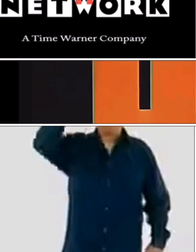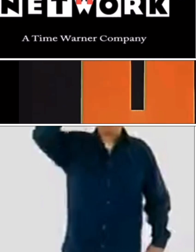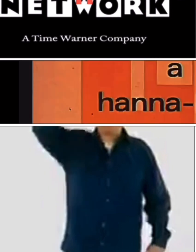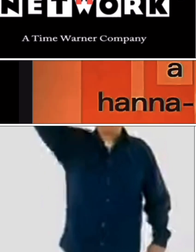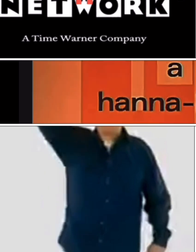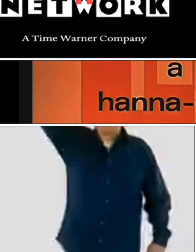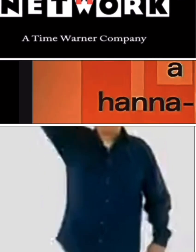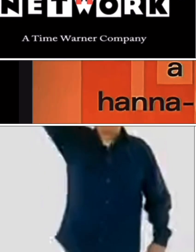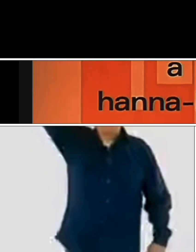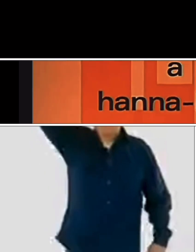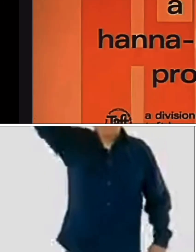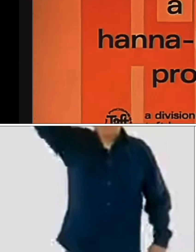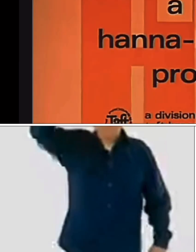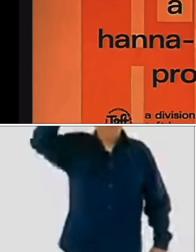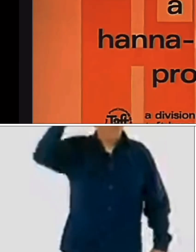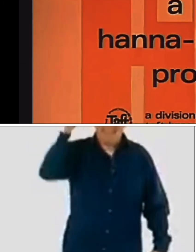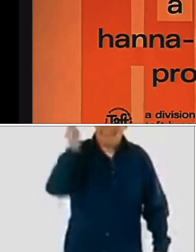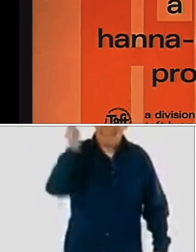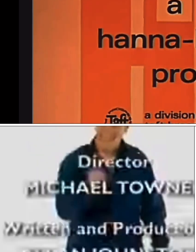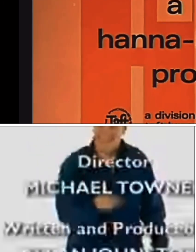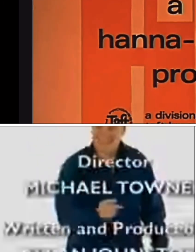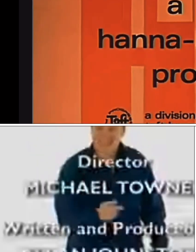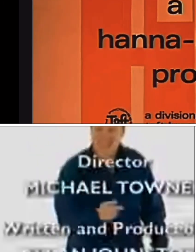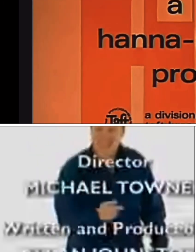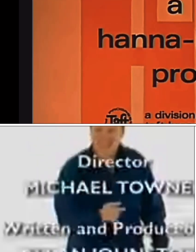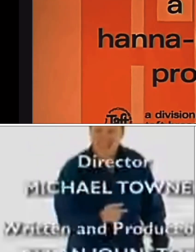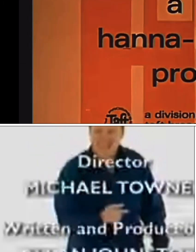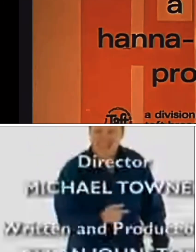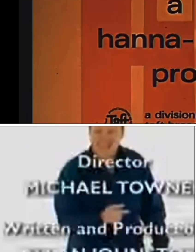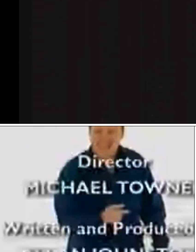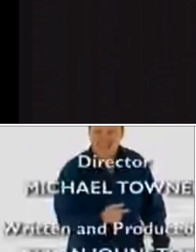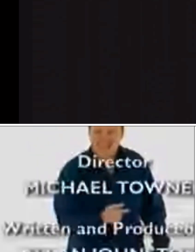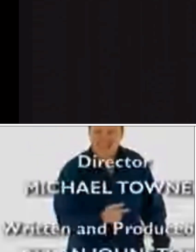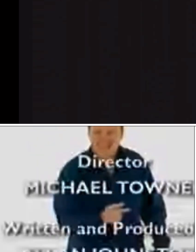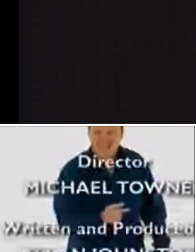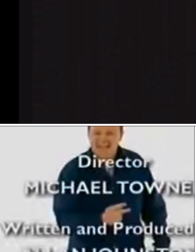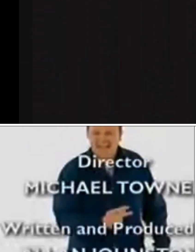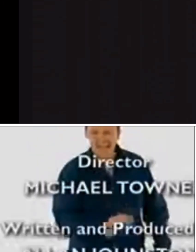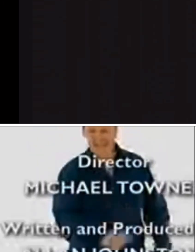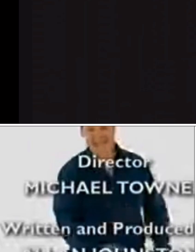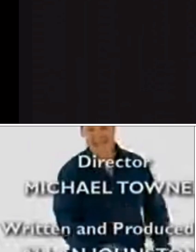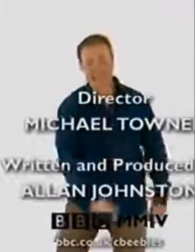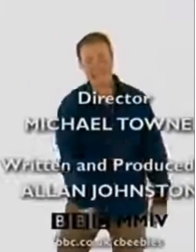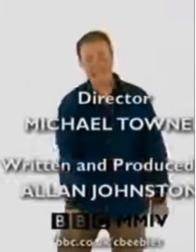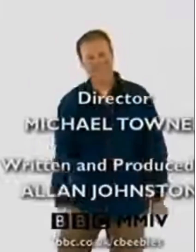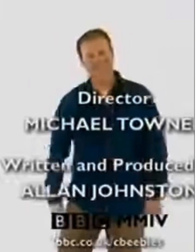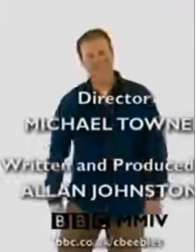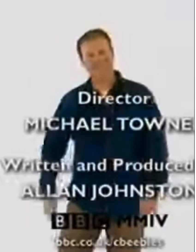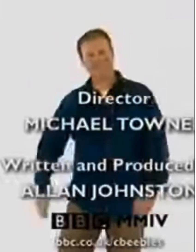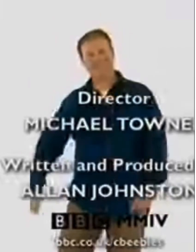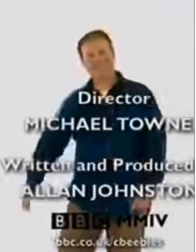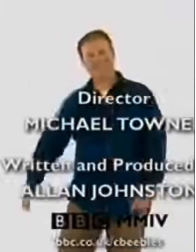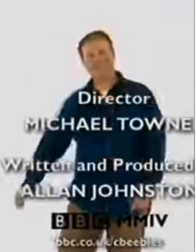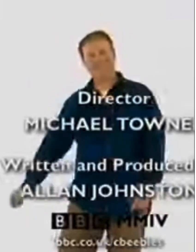Funding for this program was provided by the Corporation for Public Broadcasting and by viewers like you.